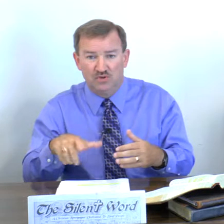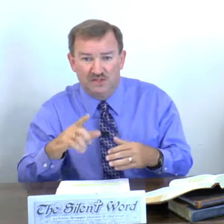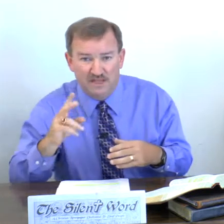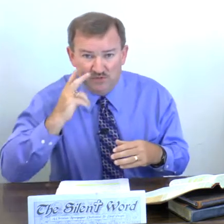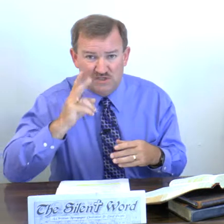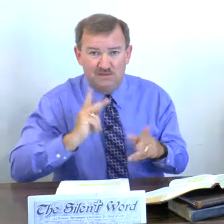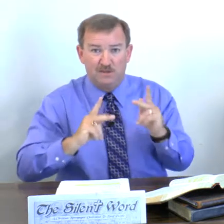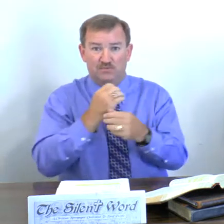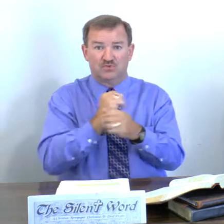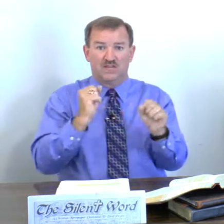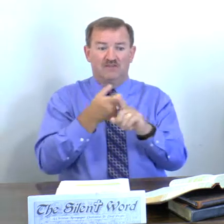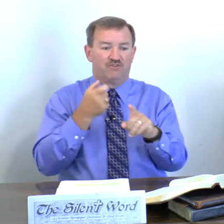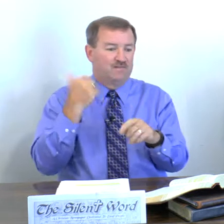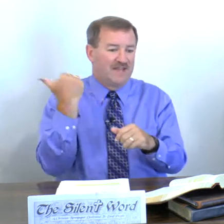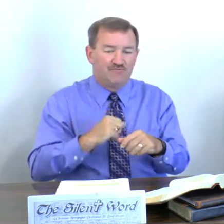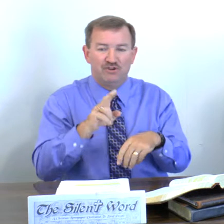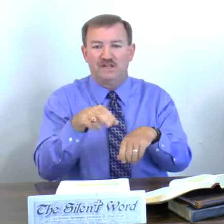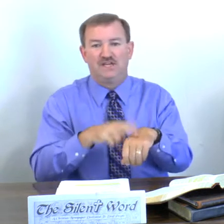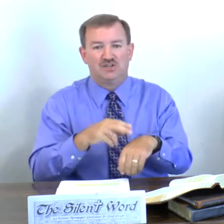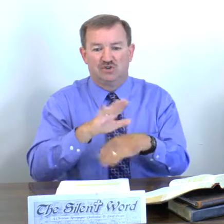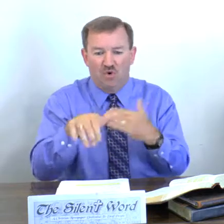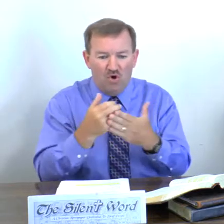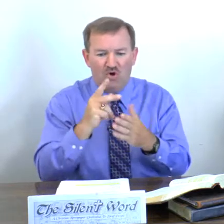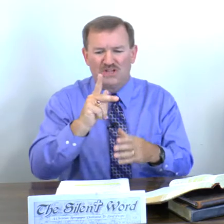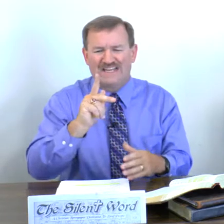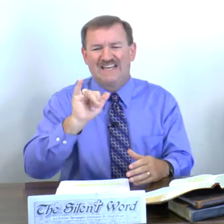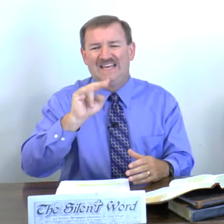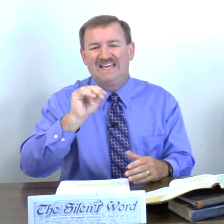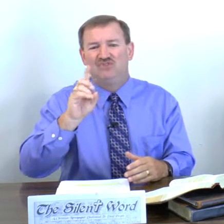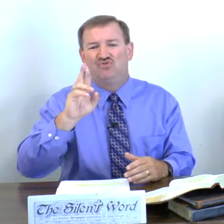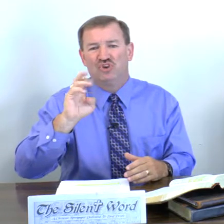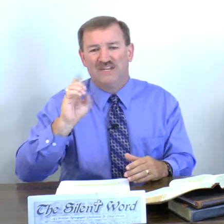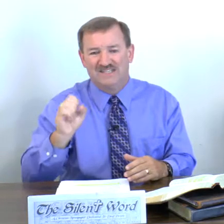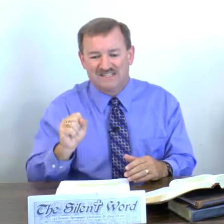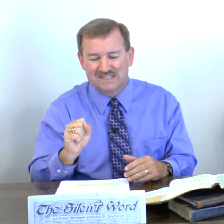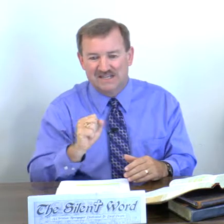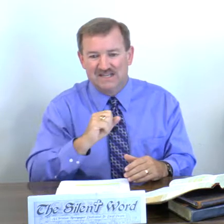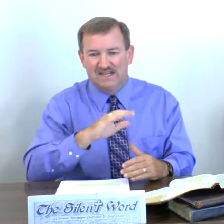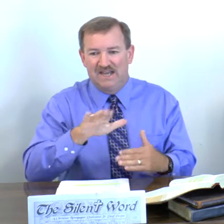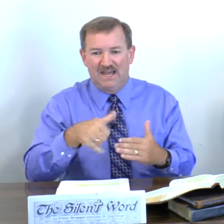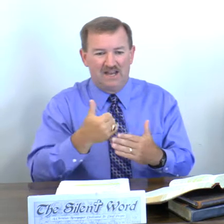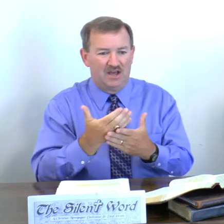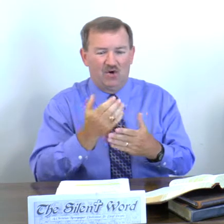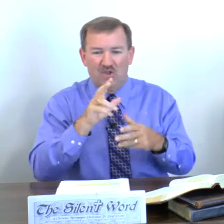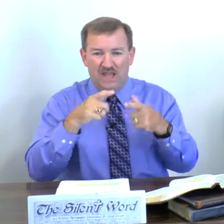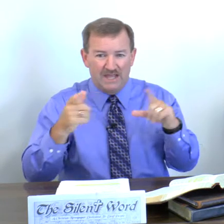that they will see people saved from every nation, all kindreds, and